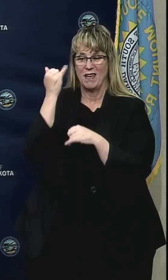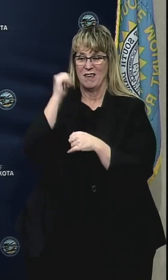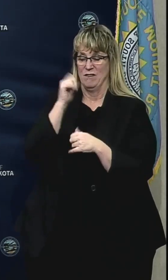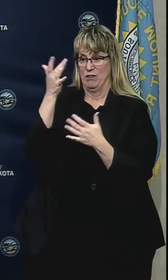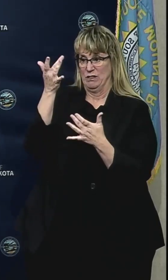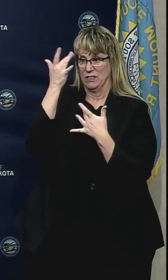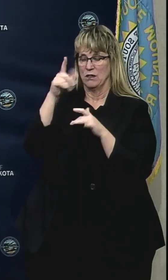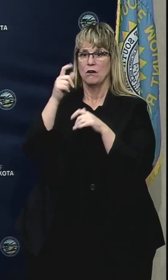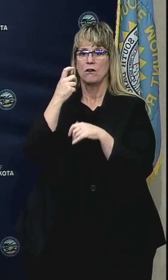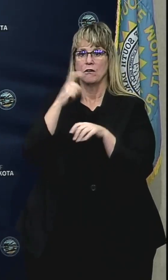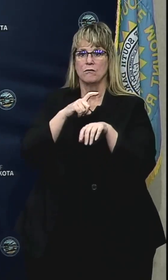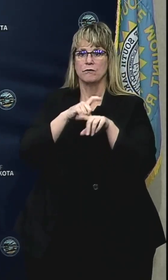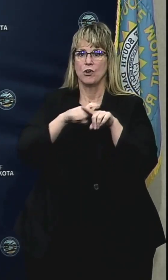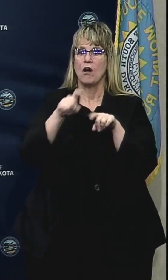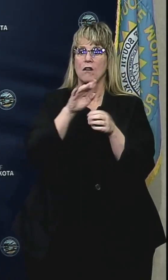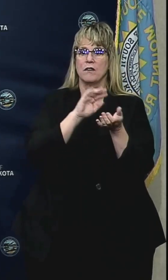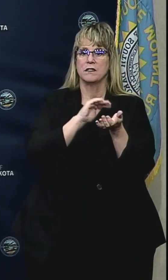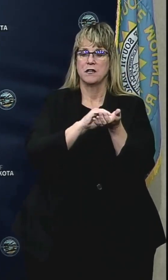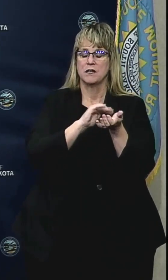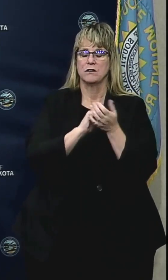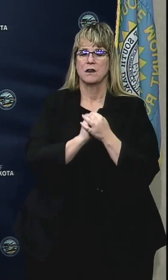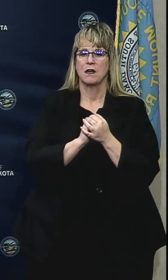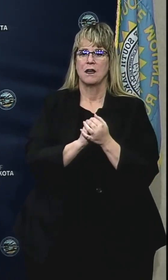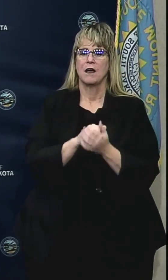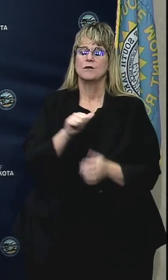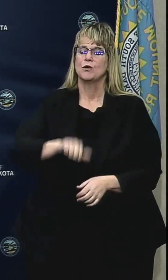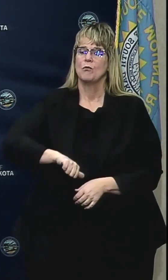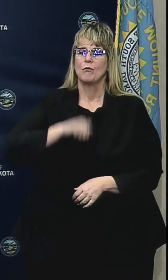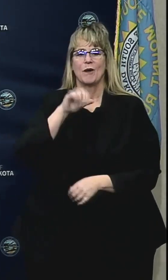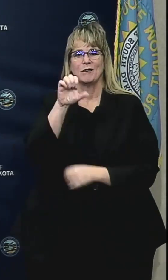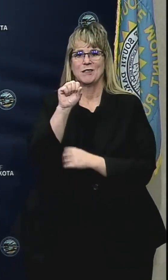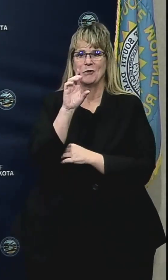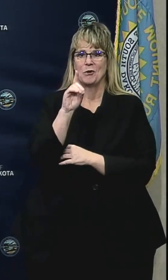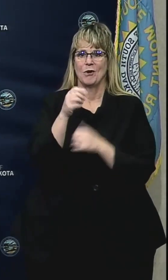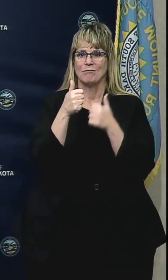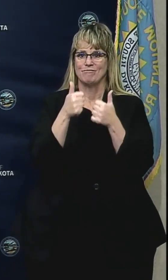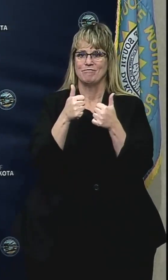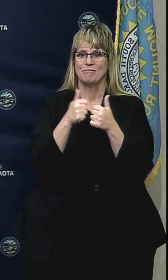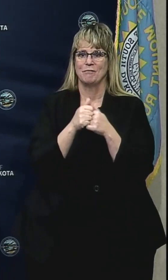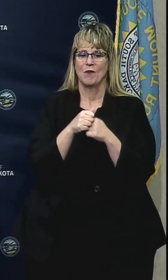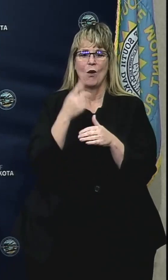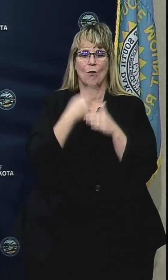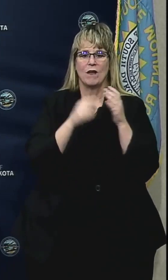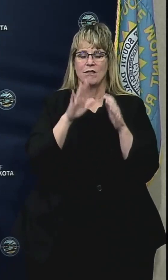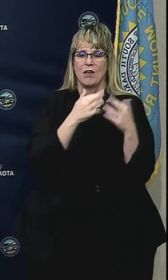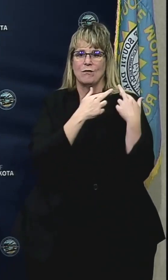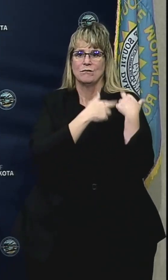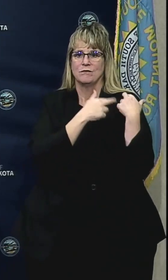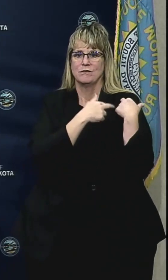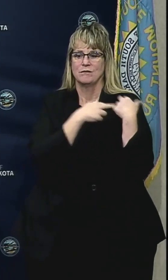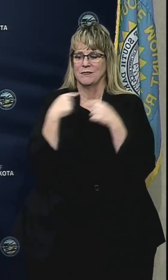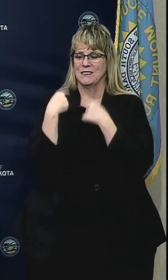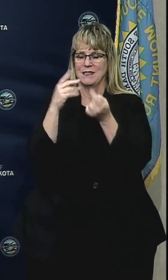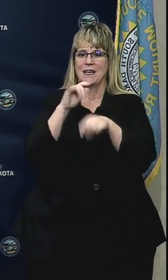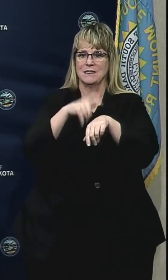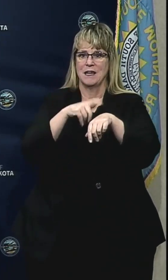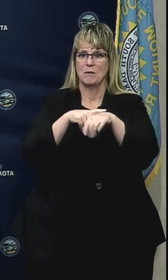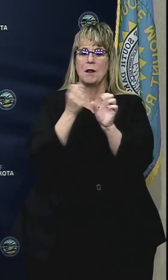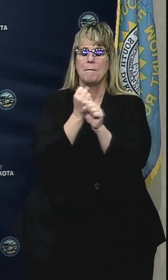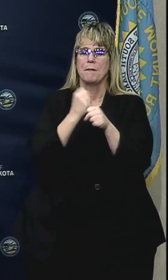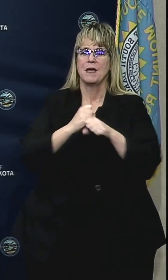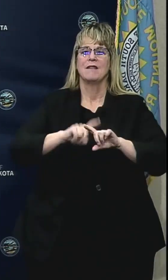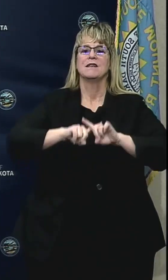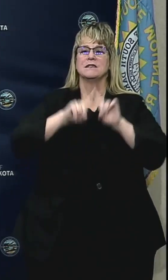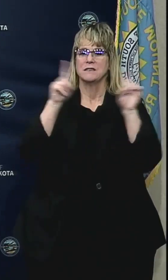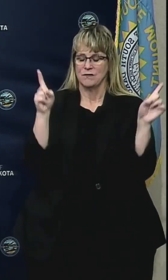that they should call their doctors. I'm so proud of South Dakota and all the actions that they've taken since that time. It made all the